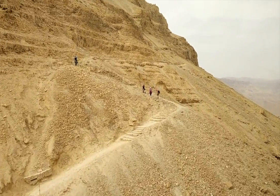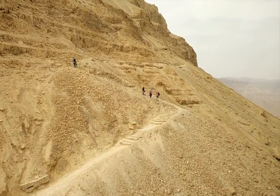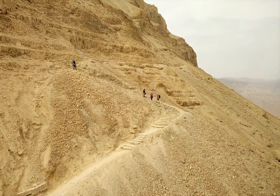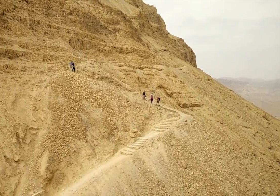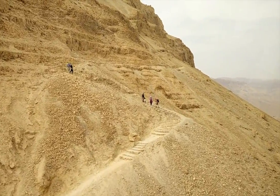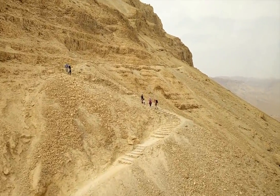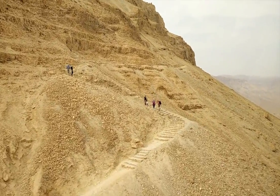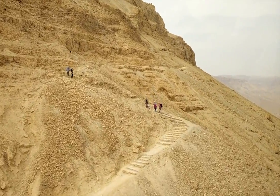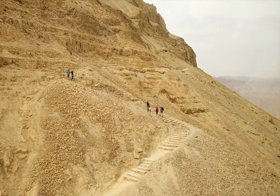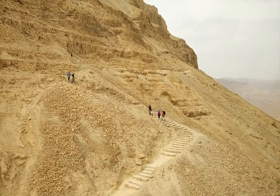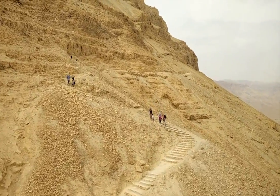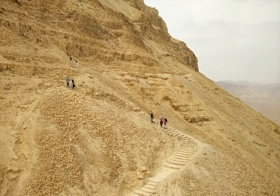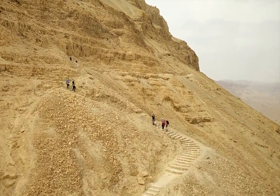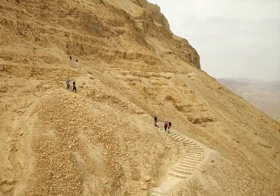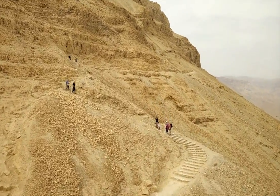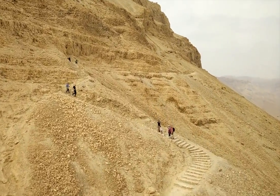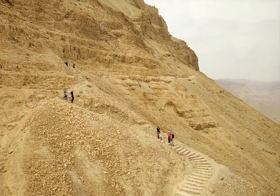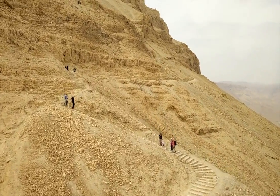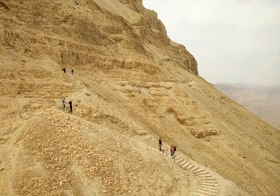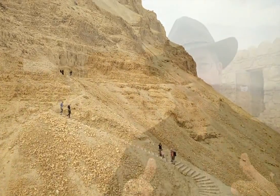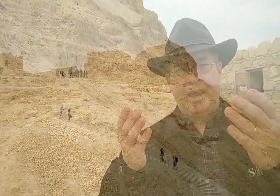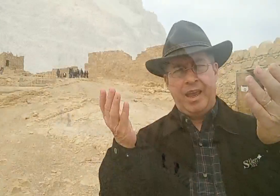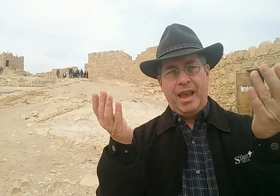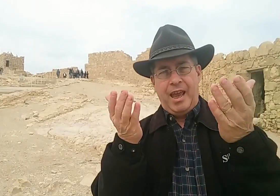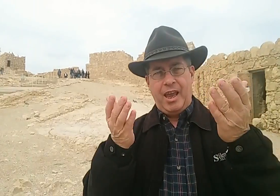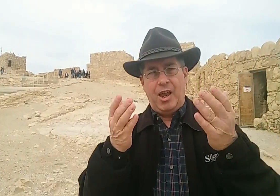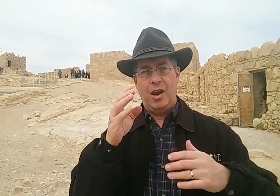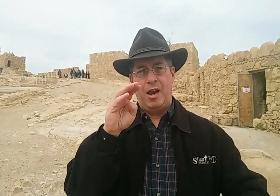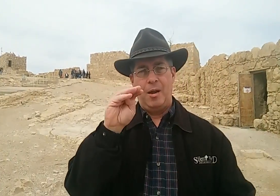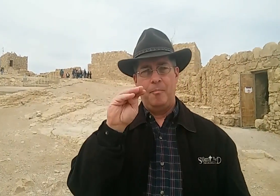We're, of course, on a tramway.